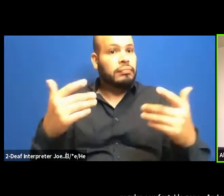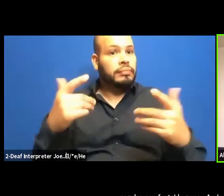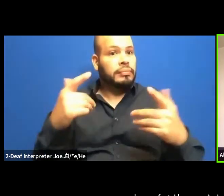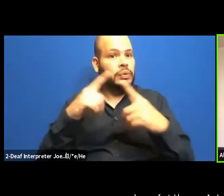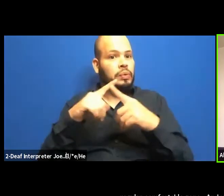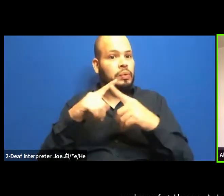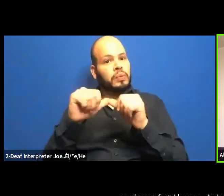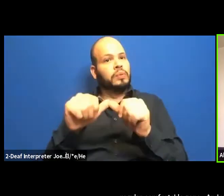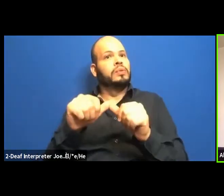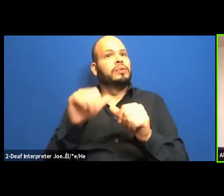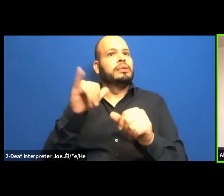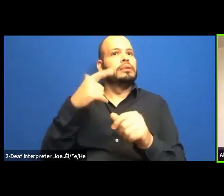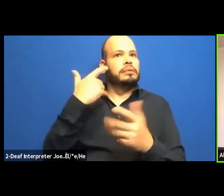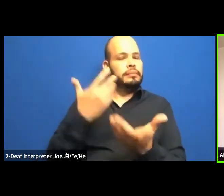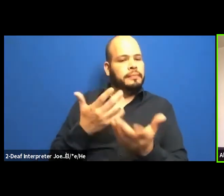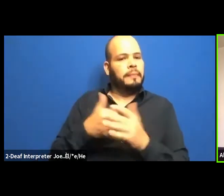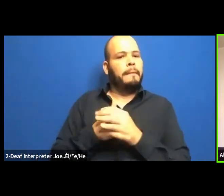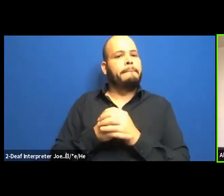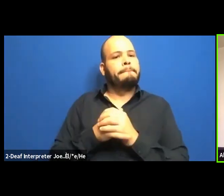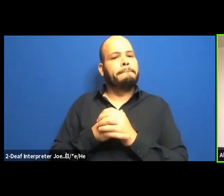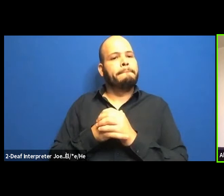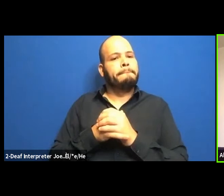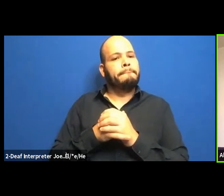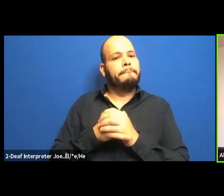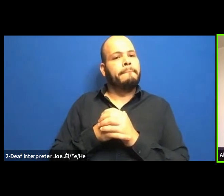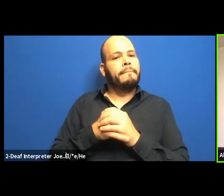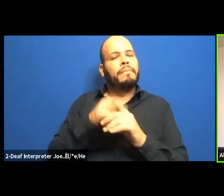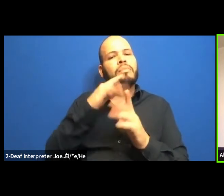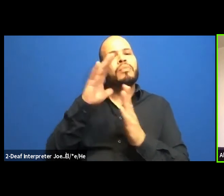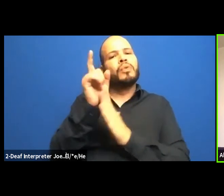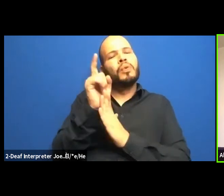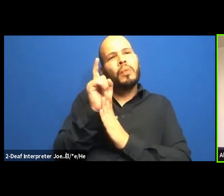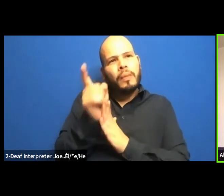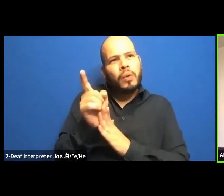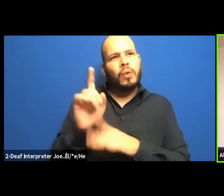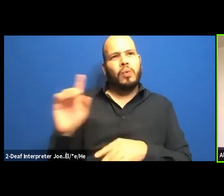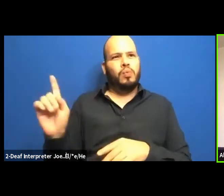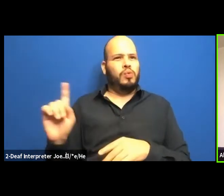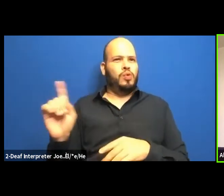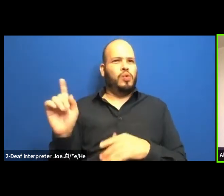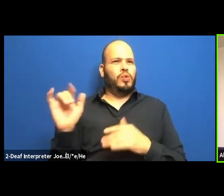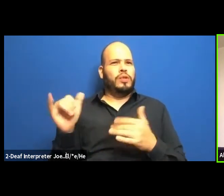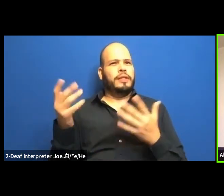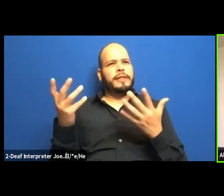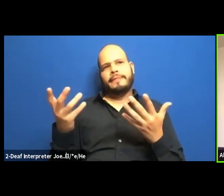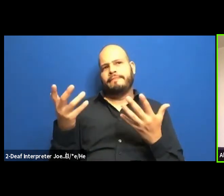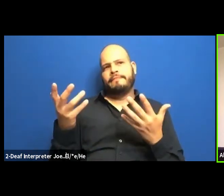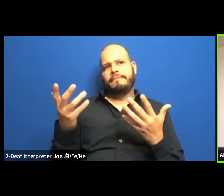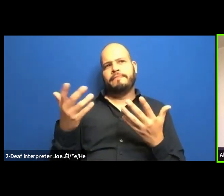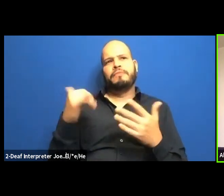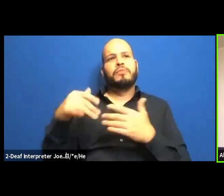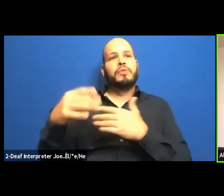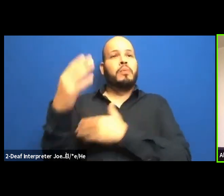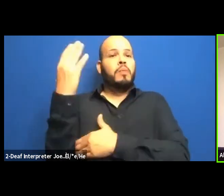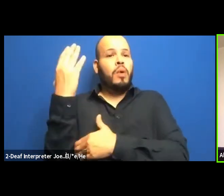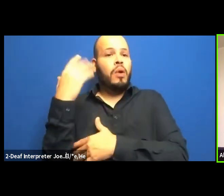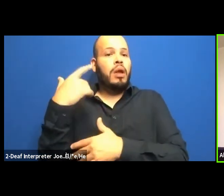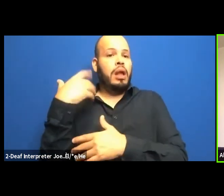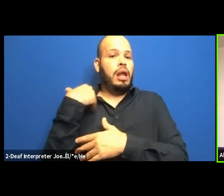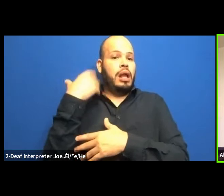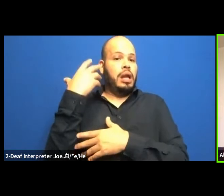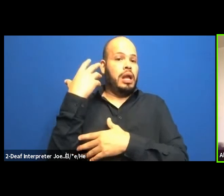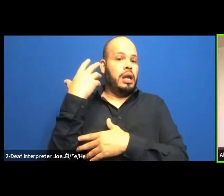I was outside, doing my regular rituals in the morning. And I usually see young people in my park